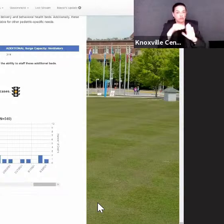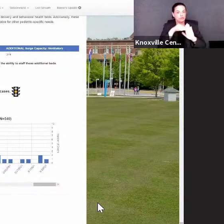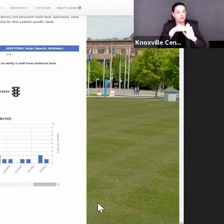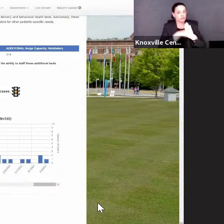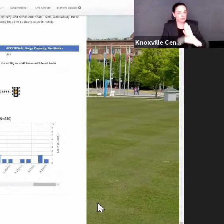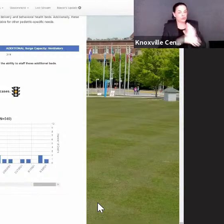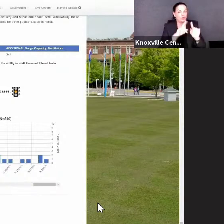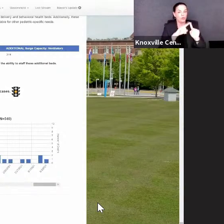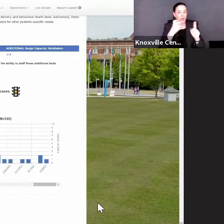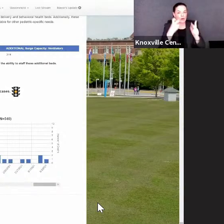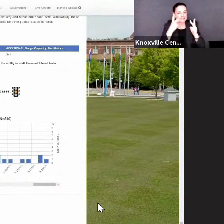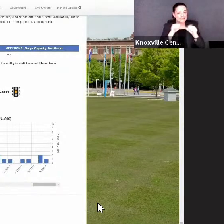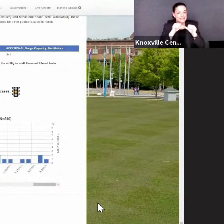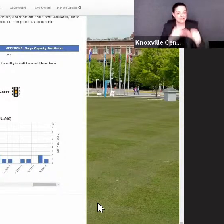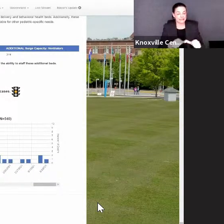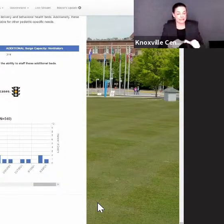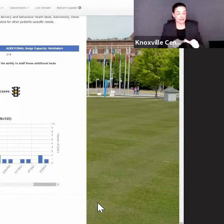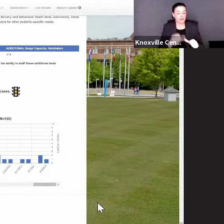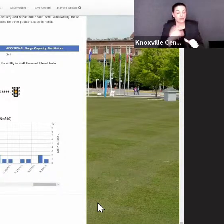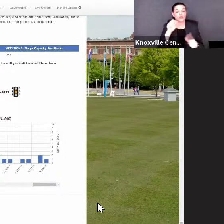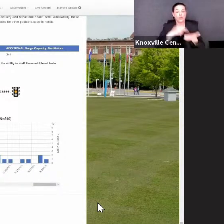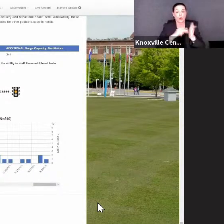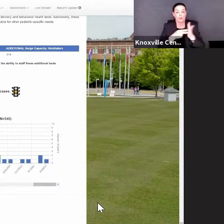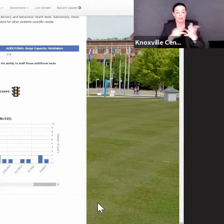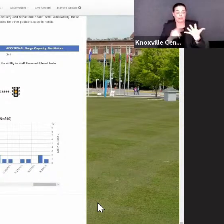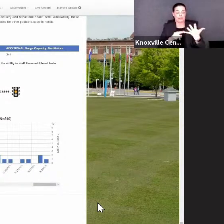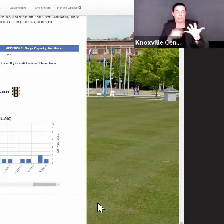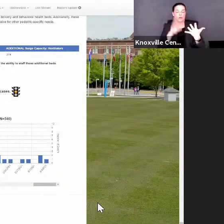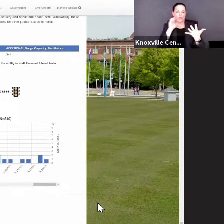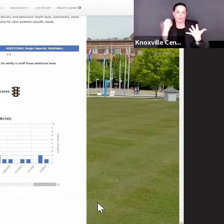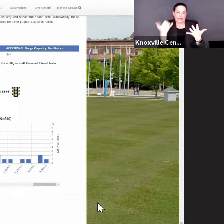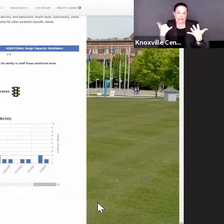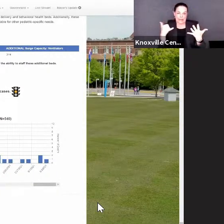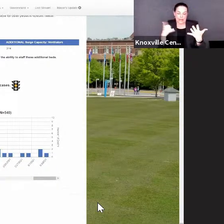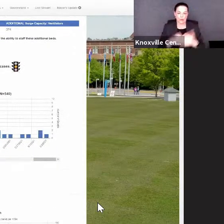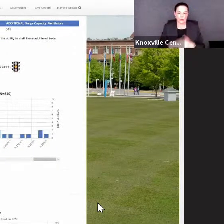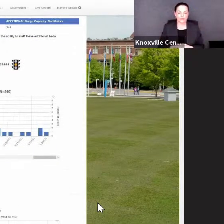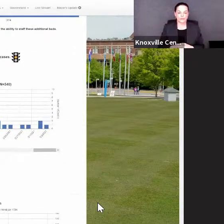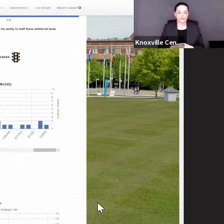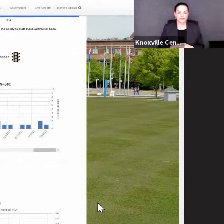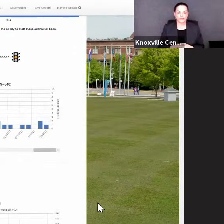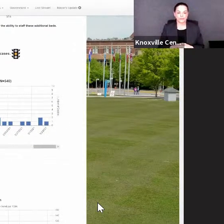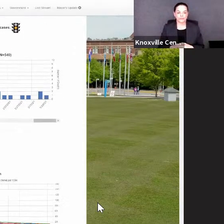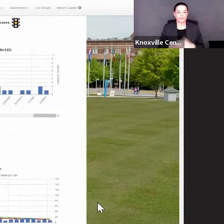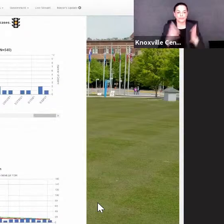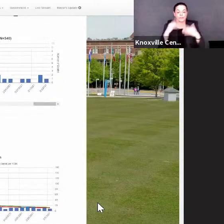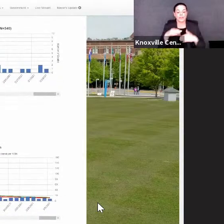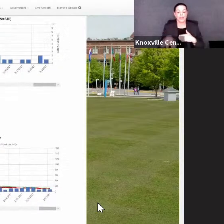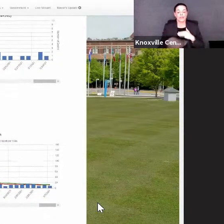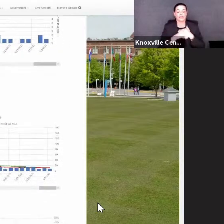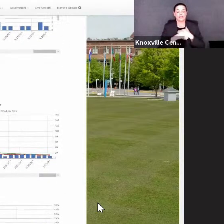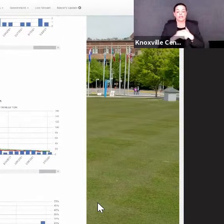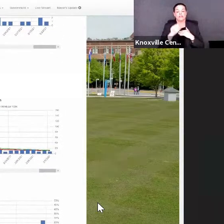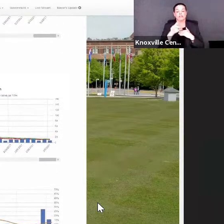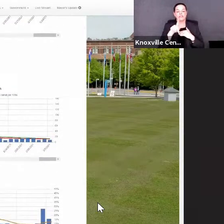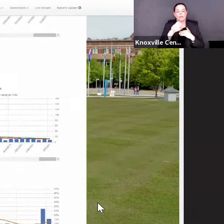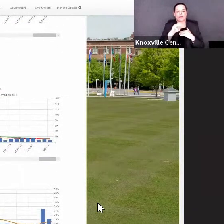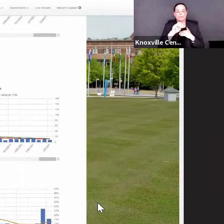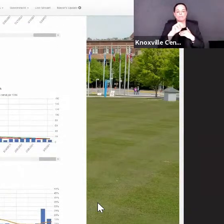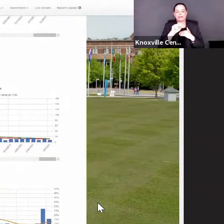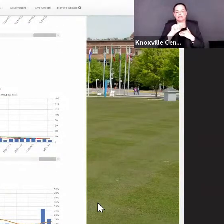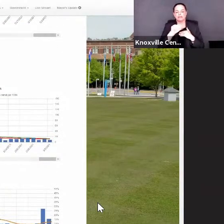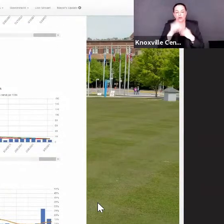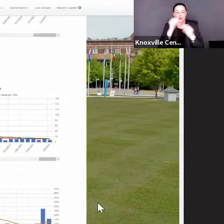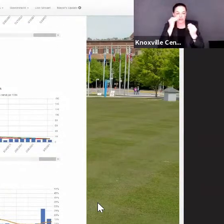it continue. The information leads us to represent this benchmark as yellow. Under our supplemental data section, the first